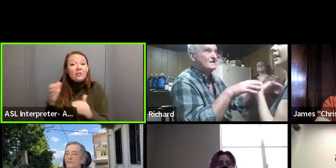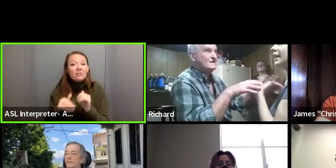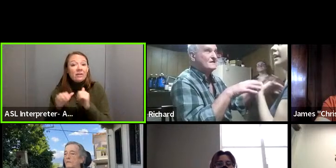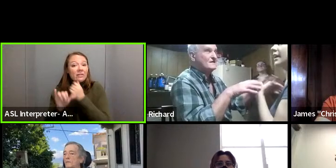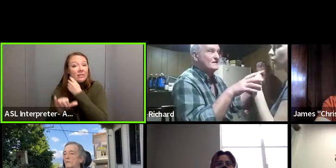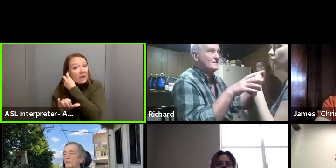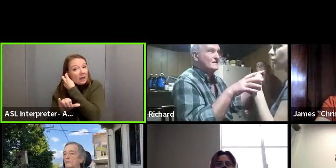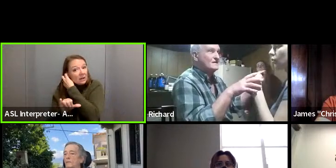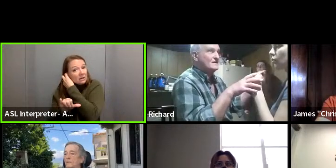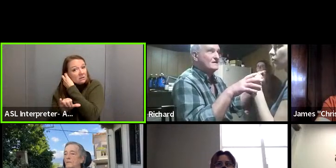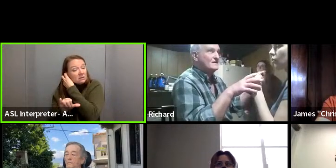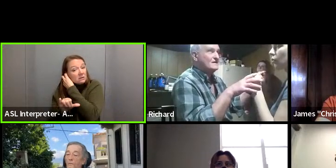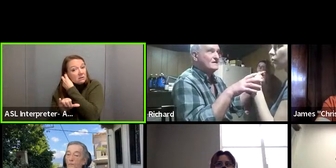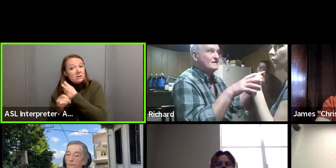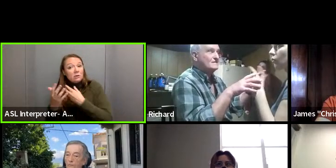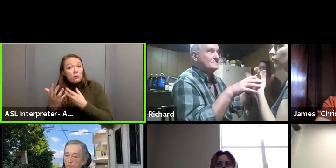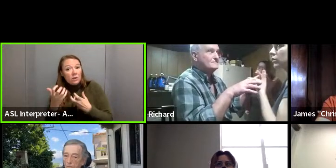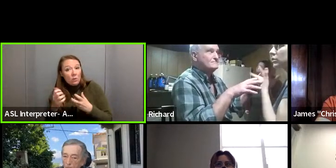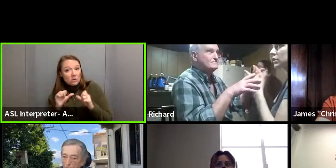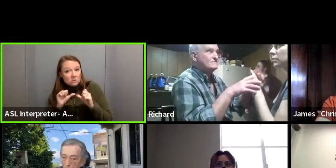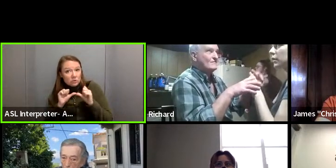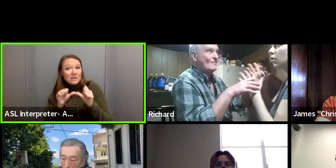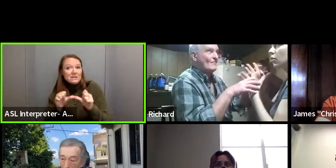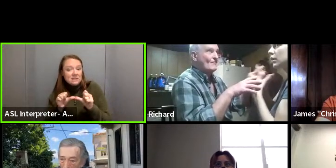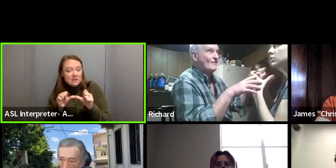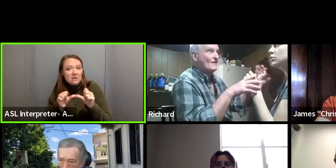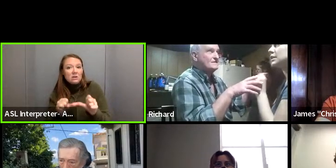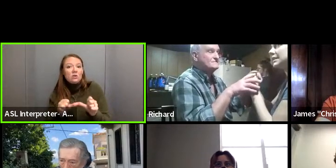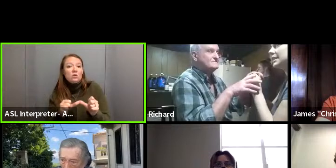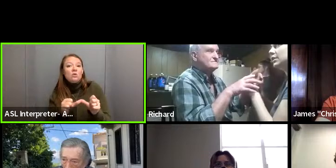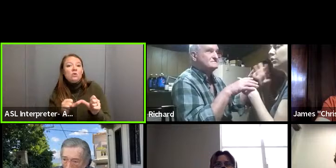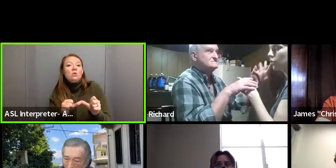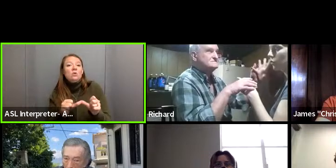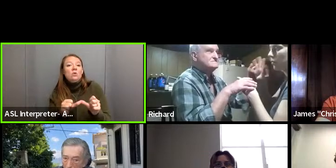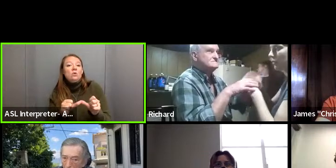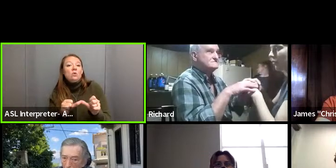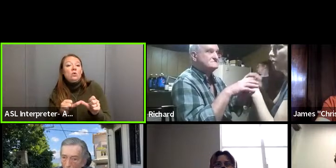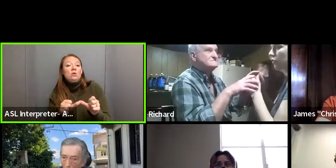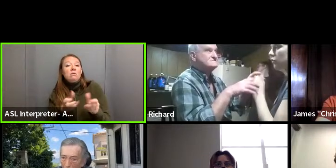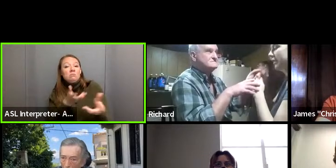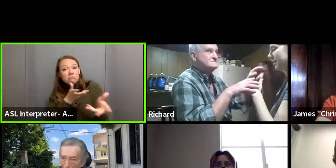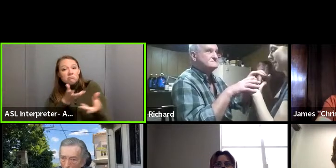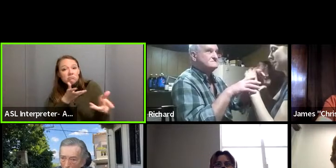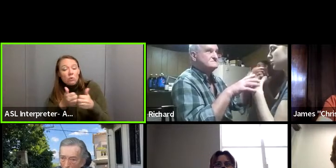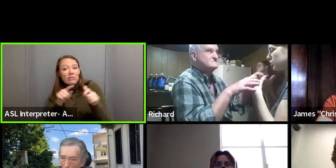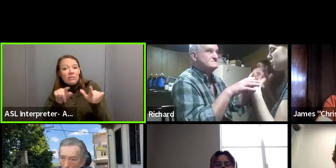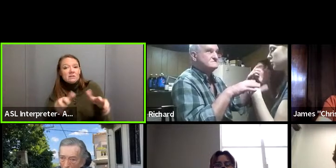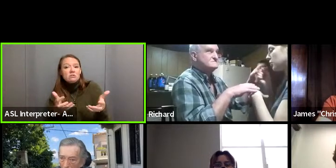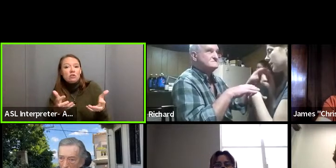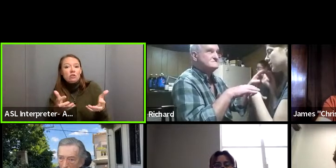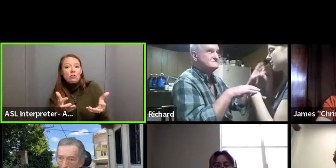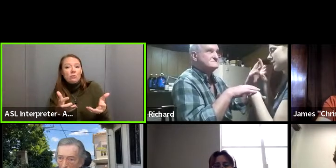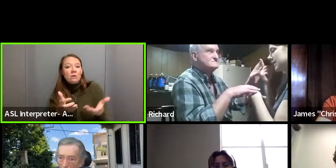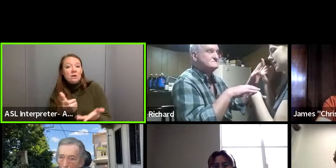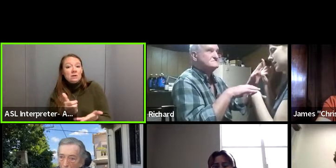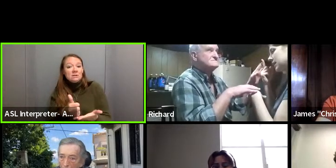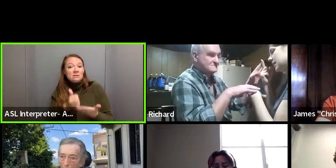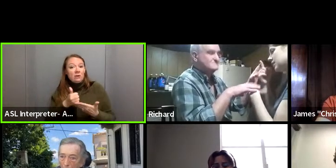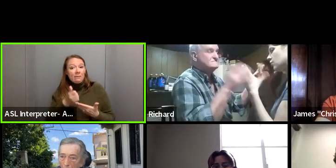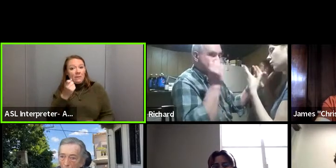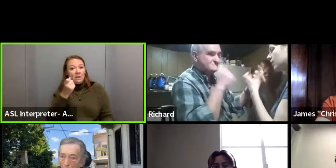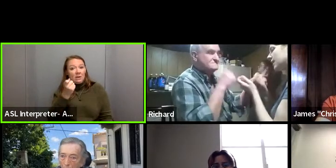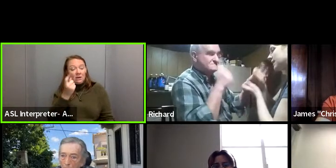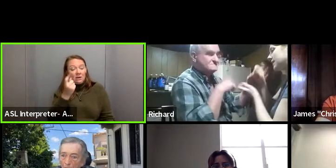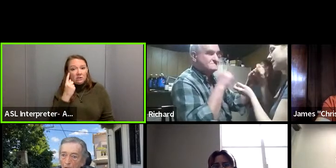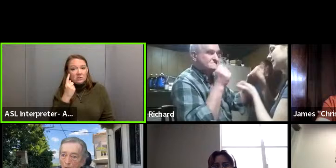like to continue engaging this group to understand what